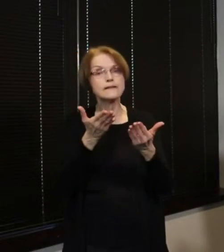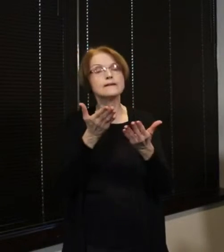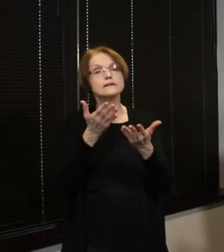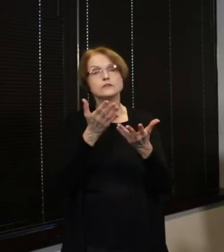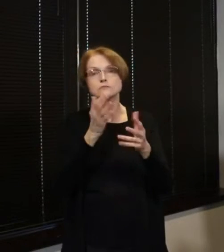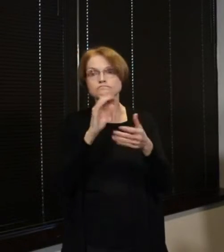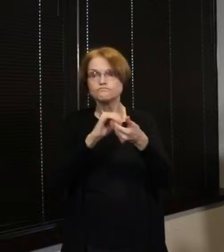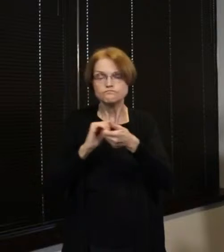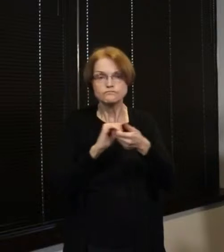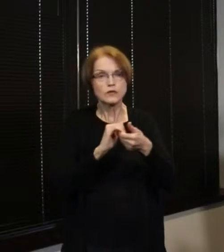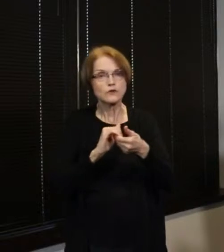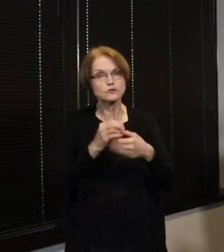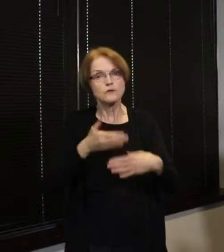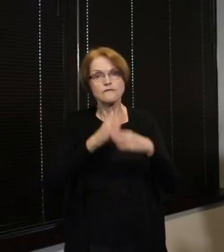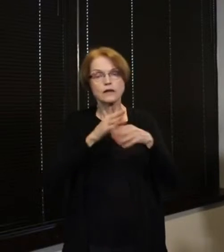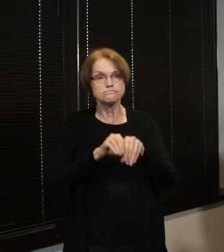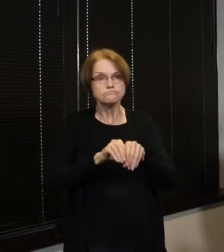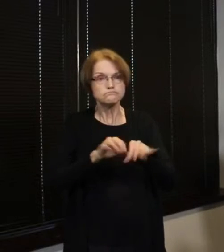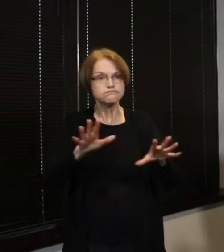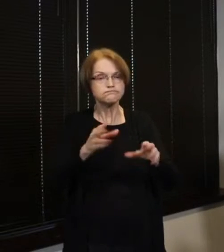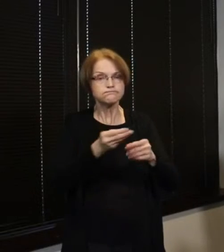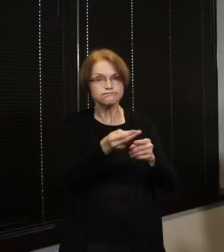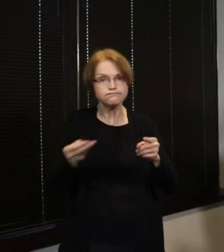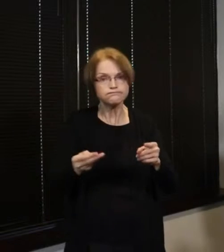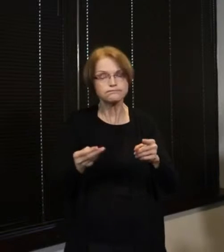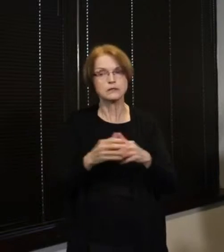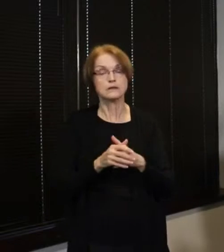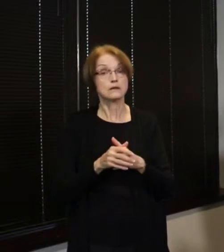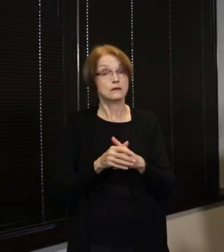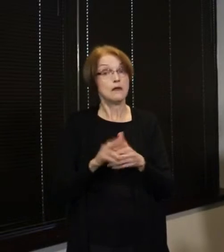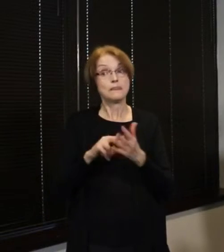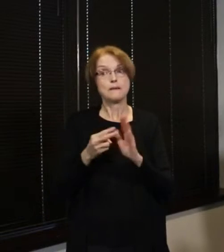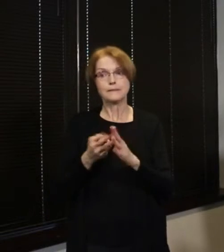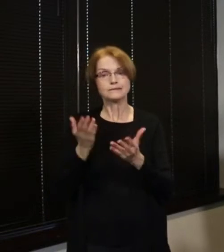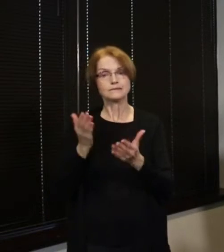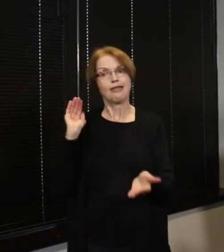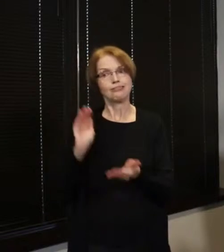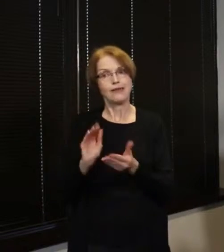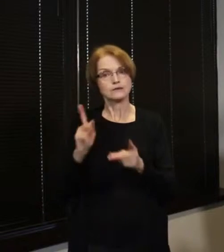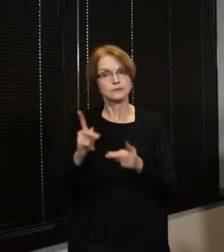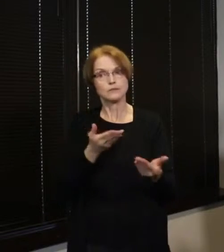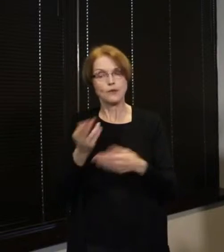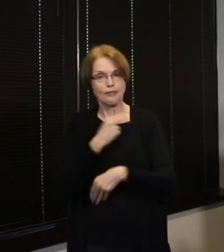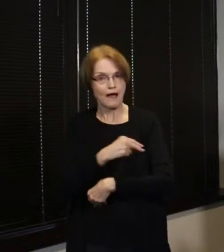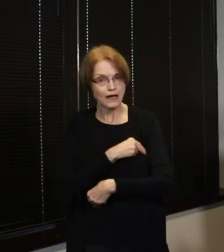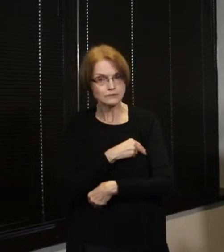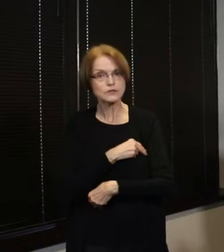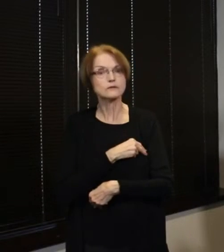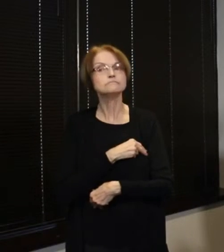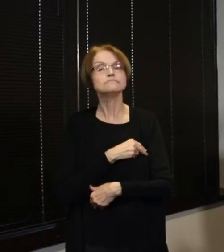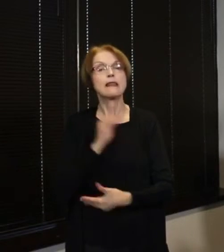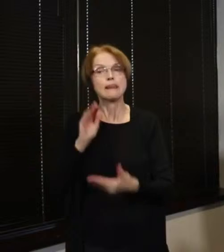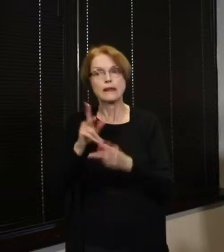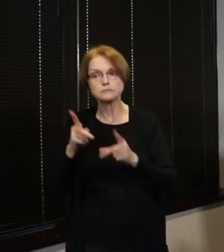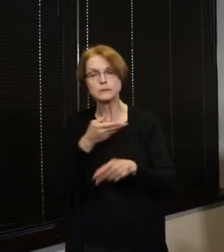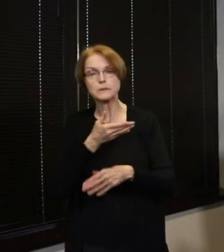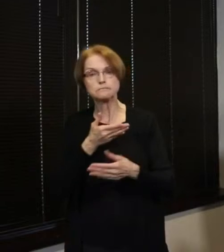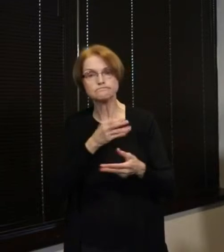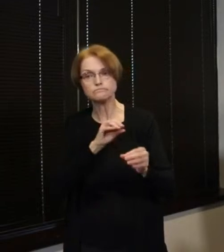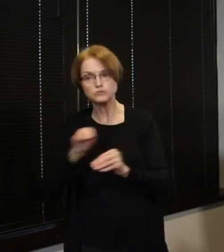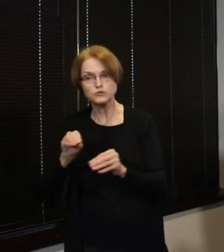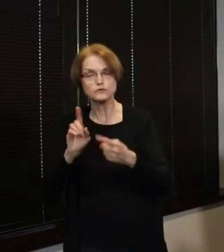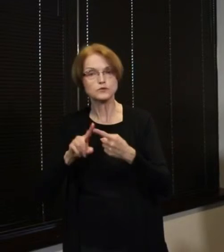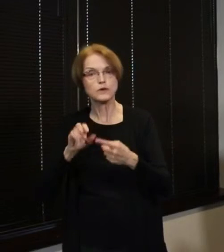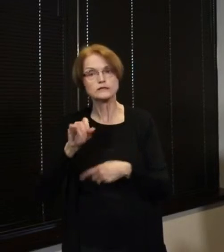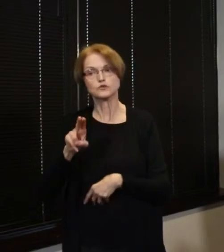out in hospitalizations, ICU admissions, and of course fewer people will die from the virus. So it's really up to us